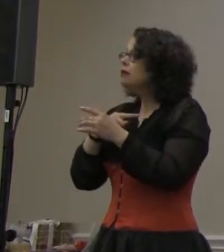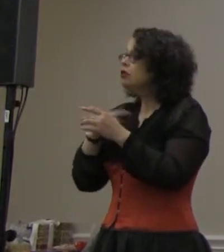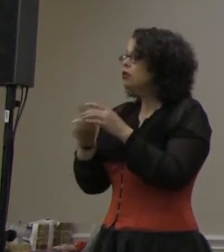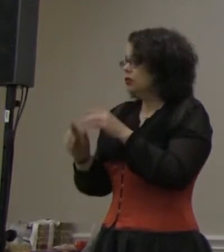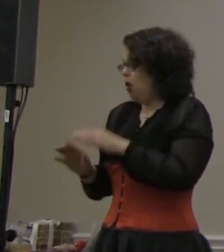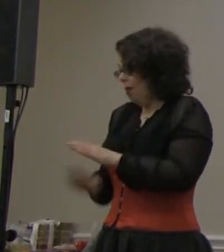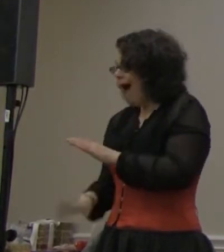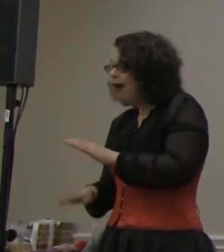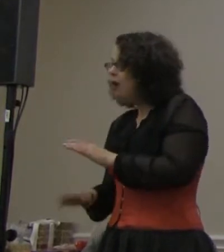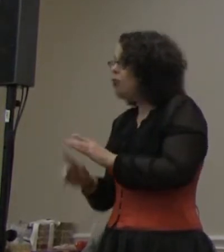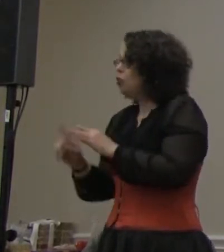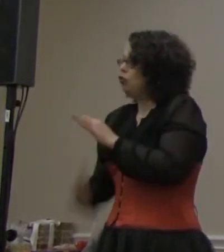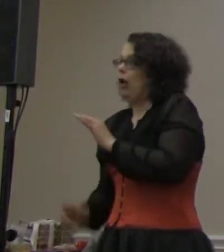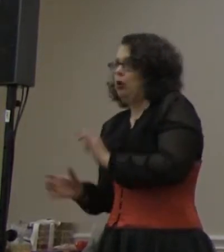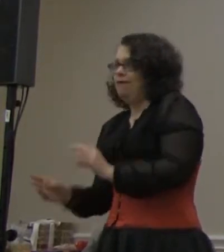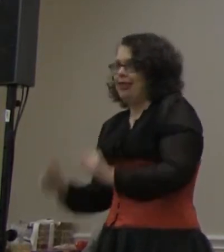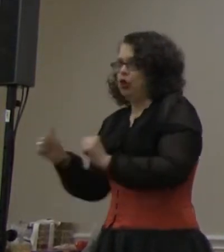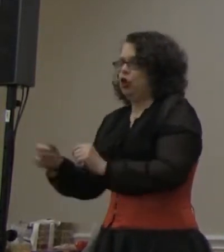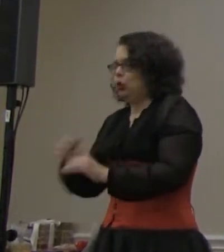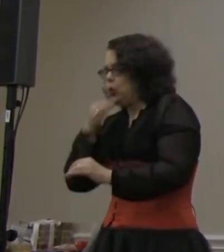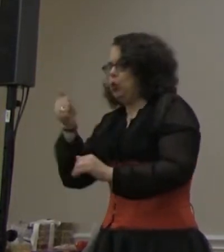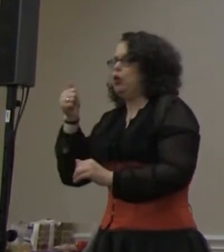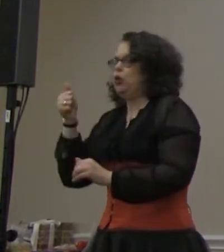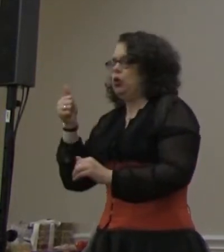drown sooner than others.